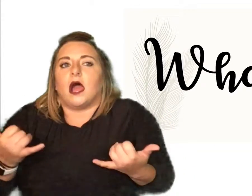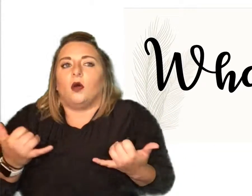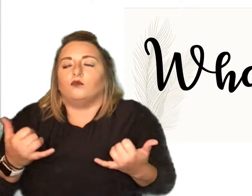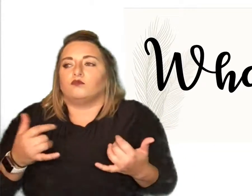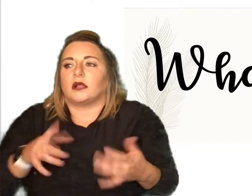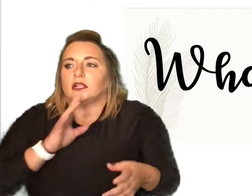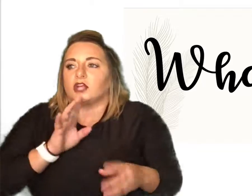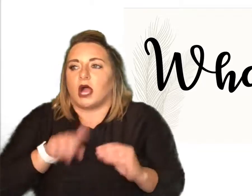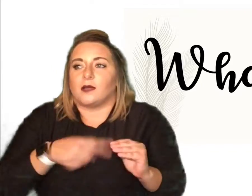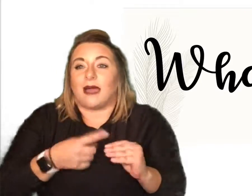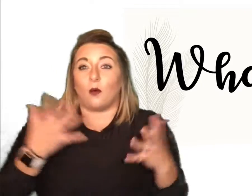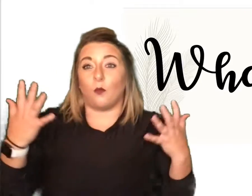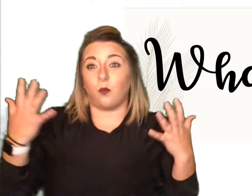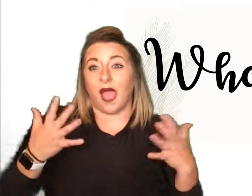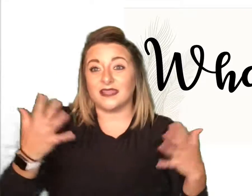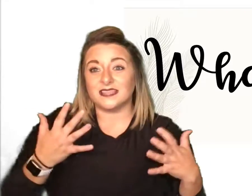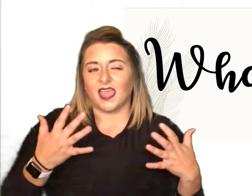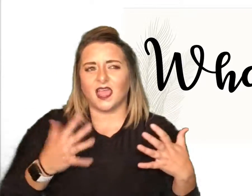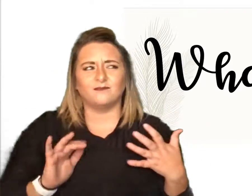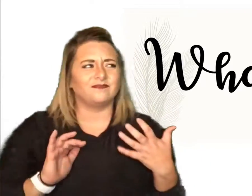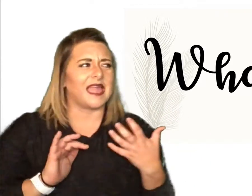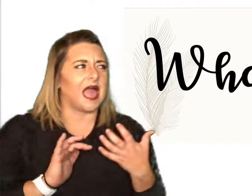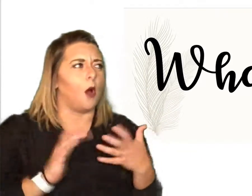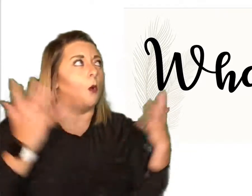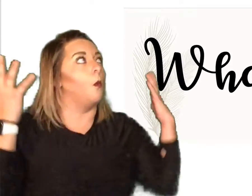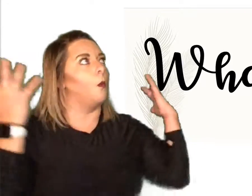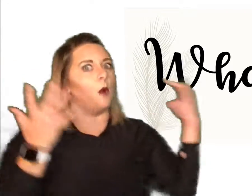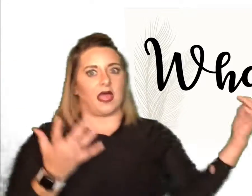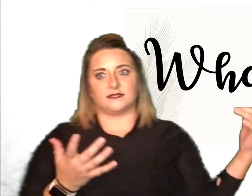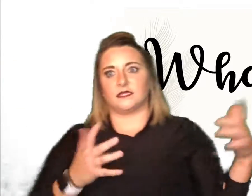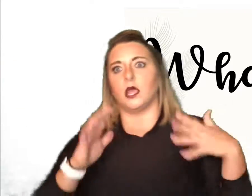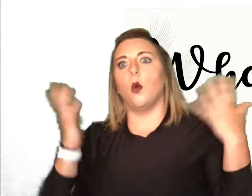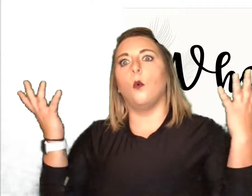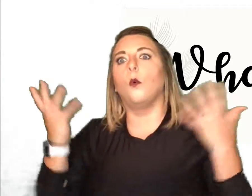So now we're going to talk about what.